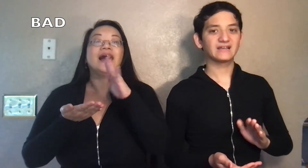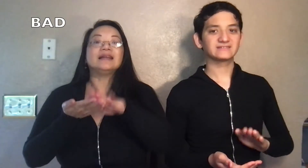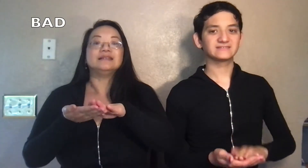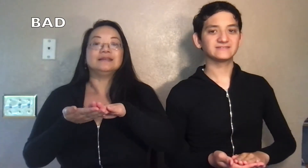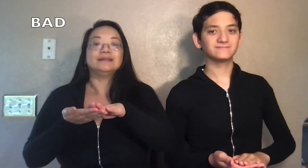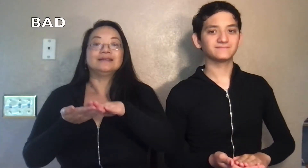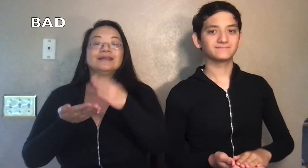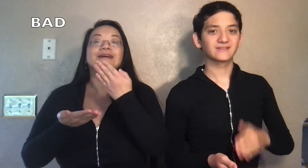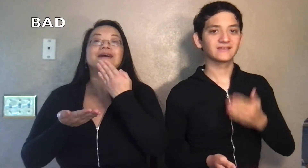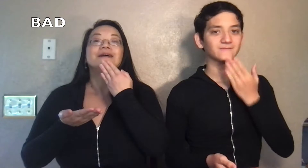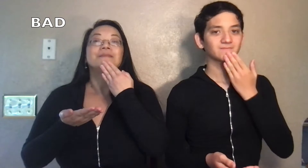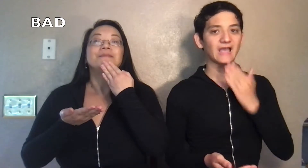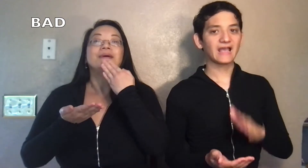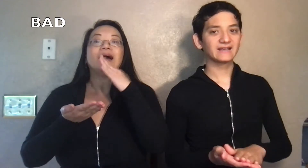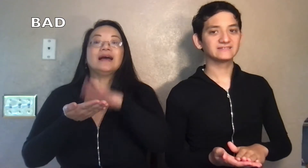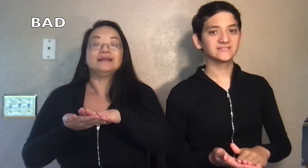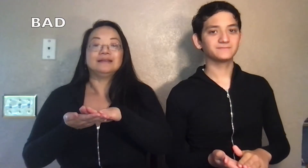Bad. Bad. Bad.